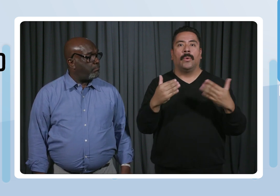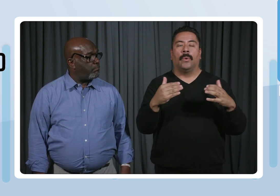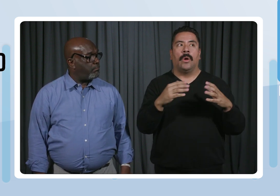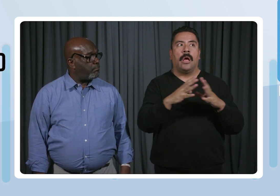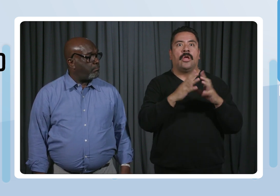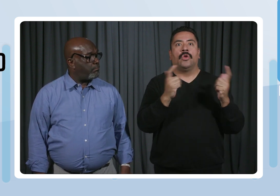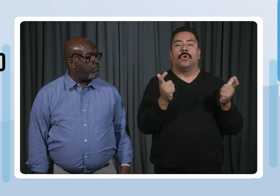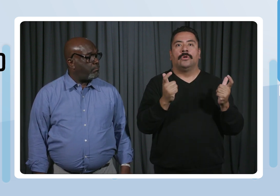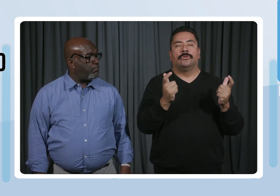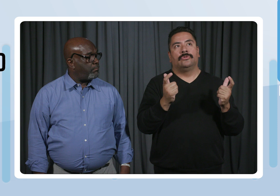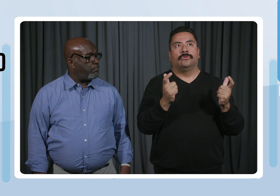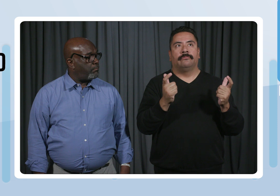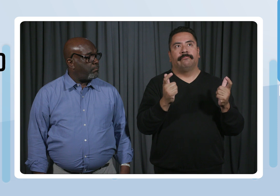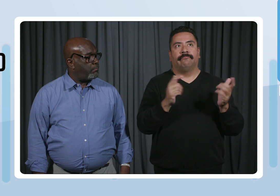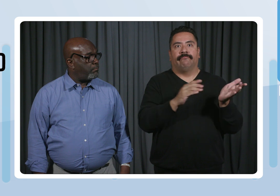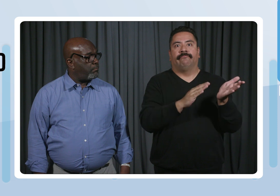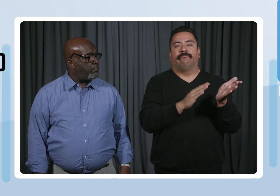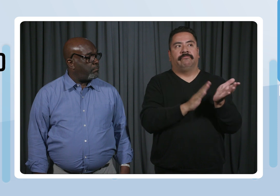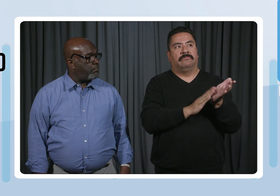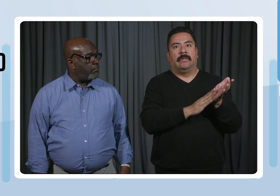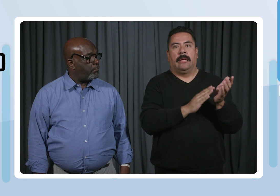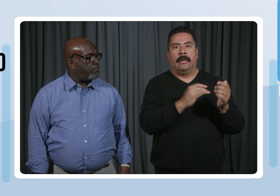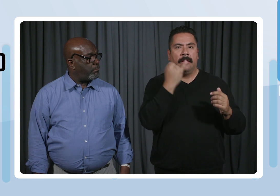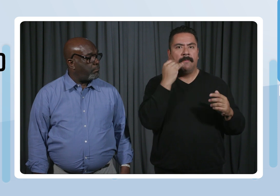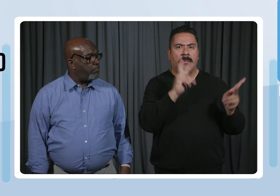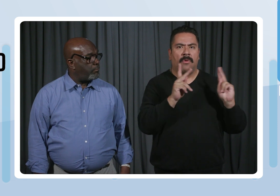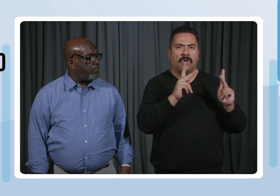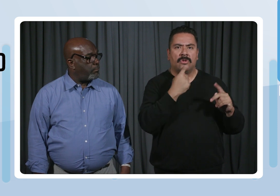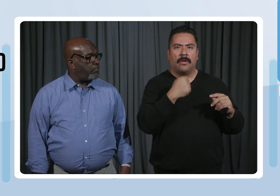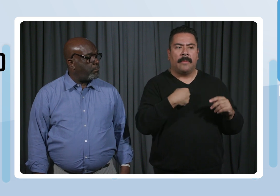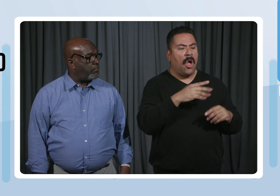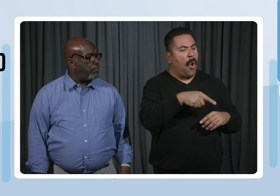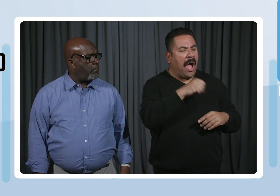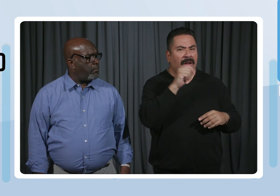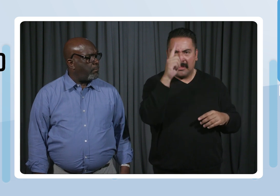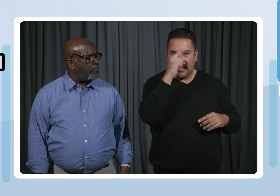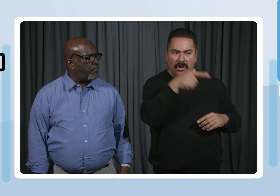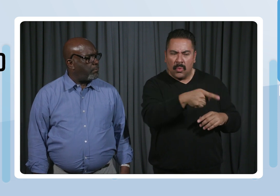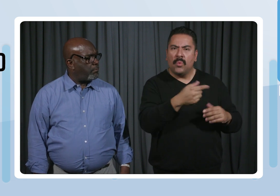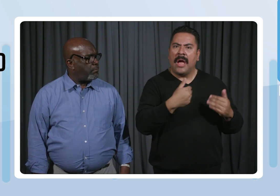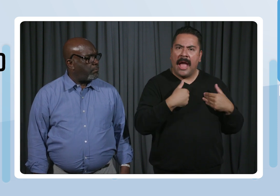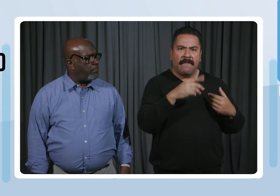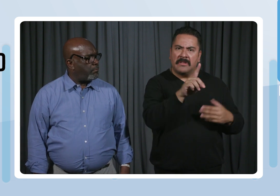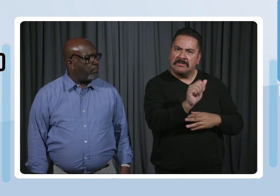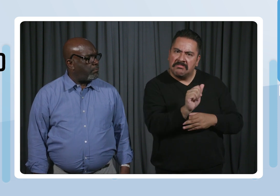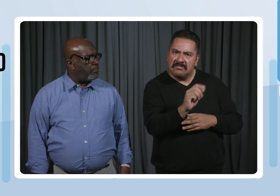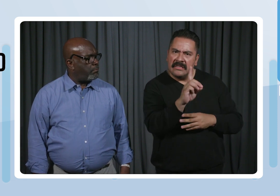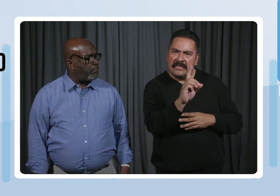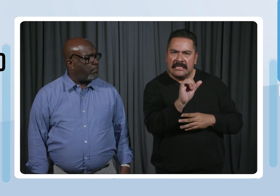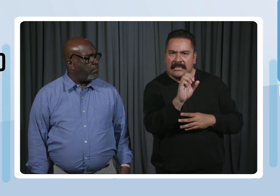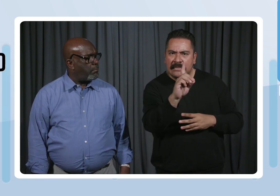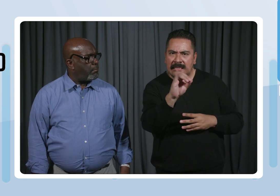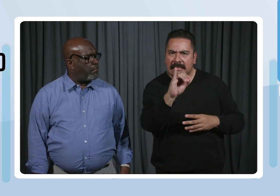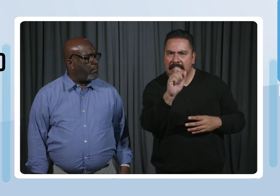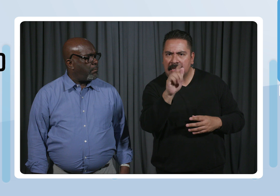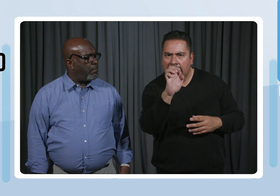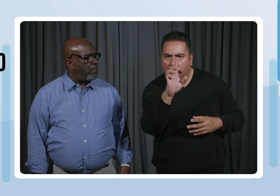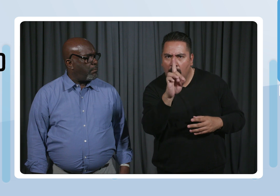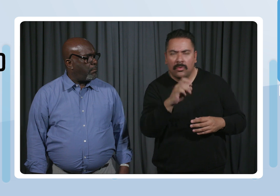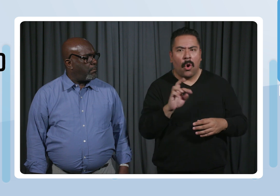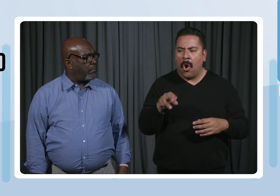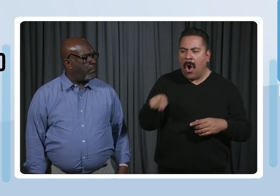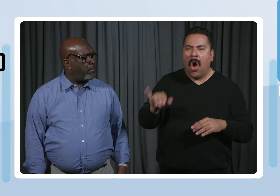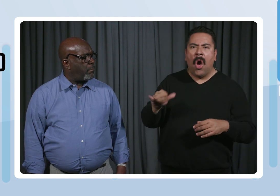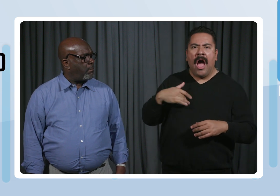me if you said, "Oh, I don't think of you as disabled," or, "Oh, I forgot that you use